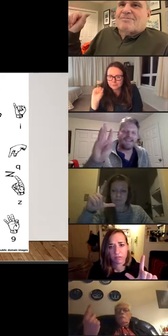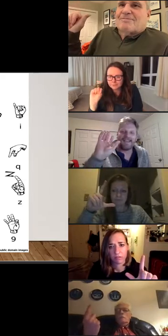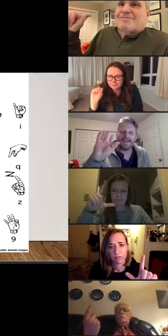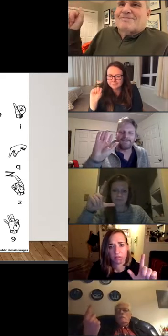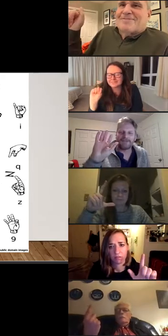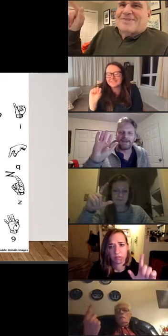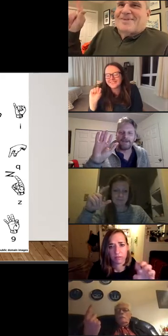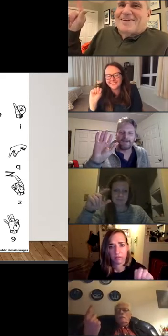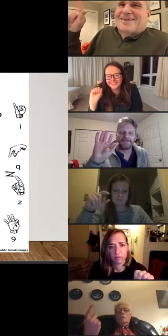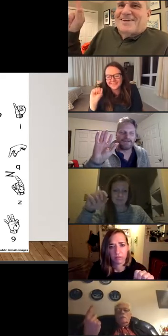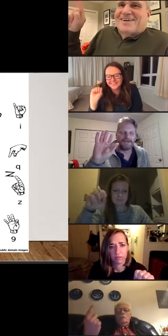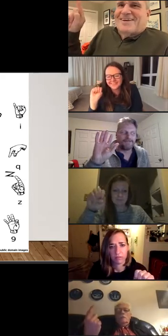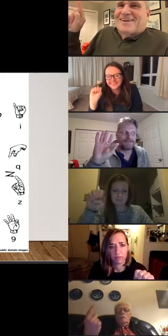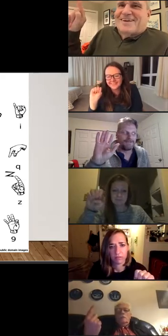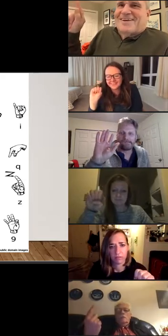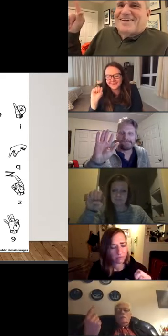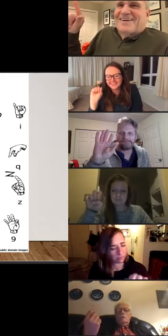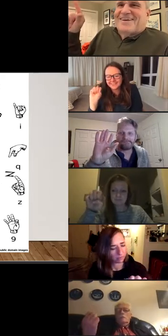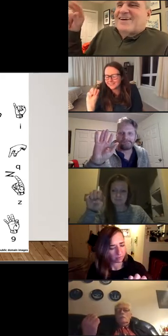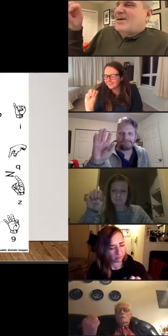M. Do you remember how many humps there are in